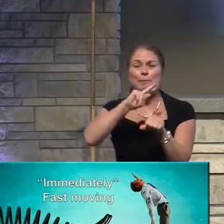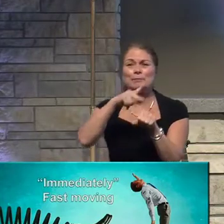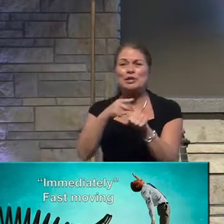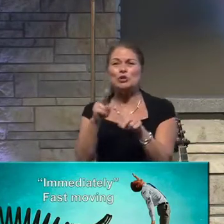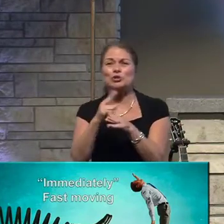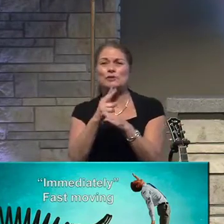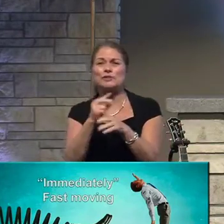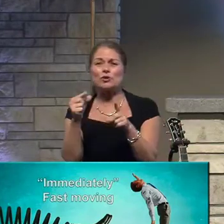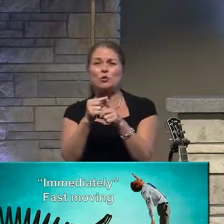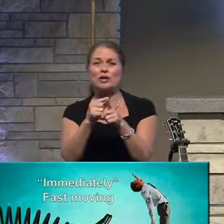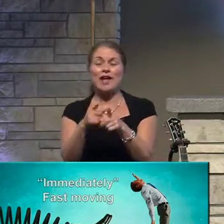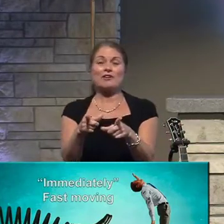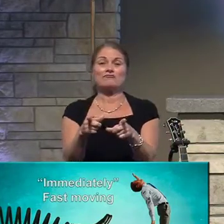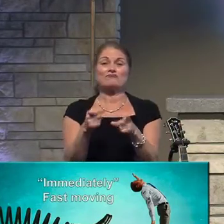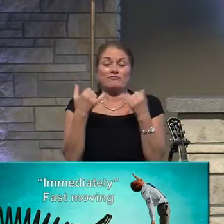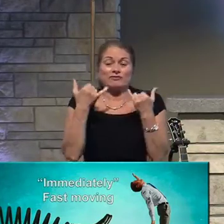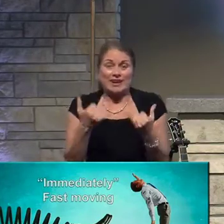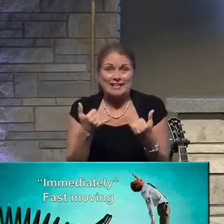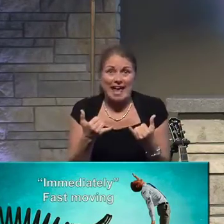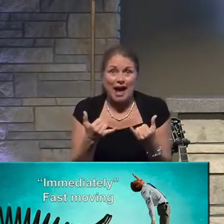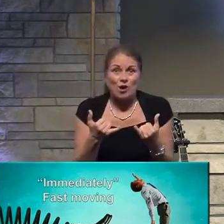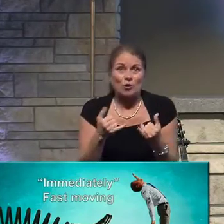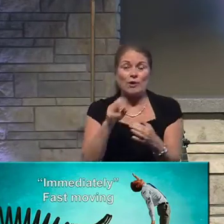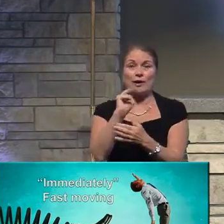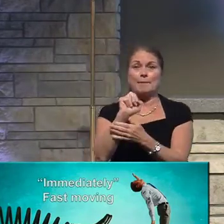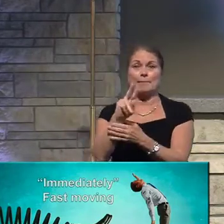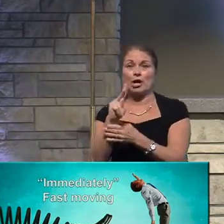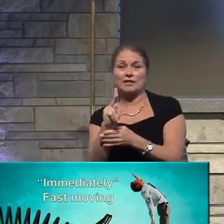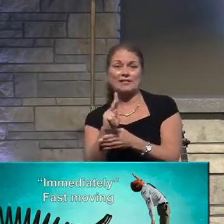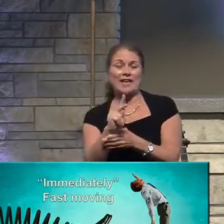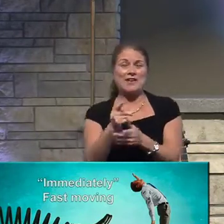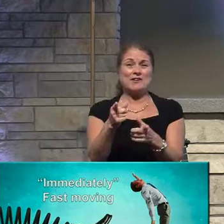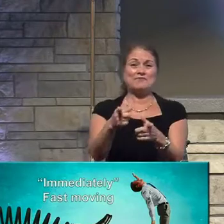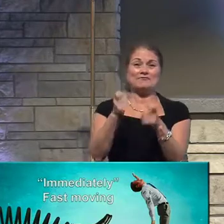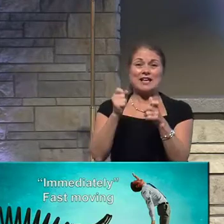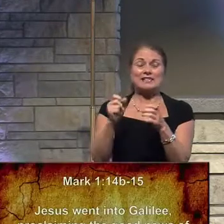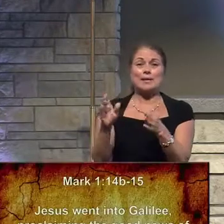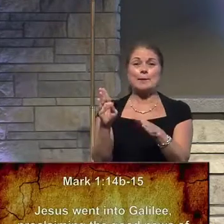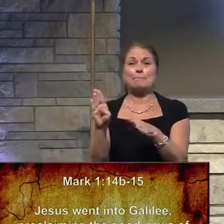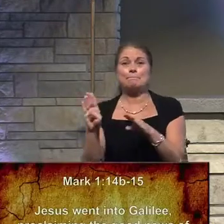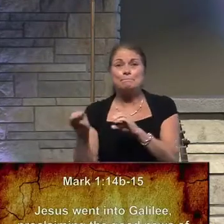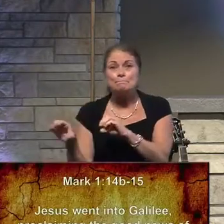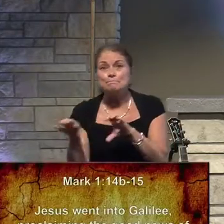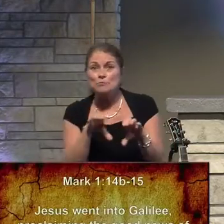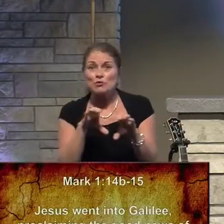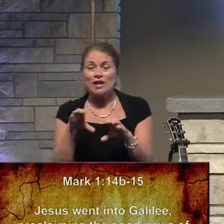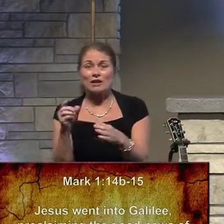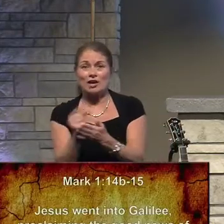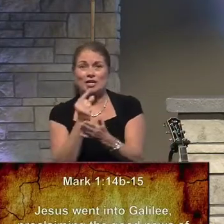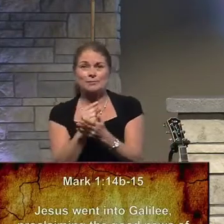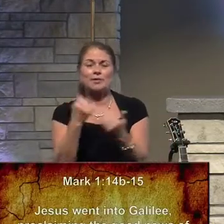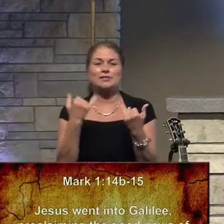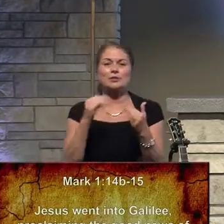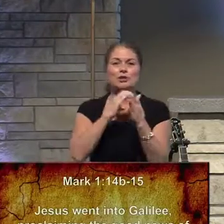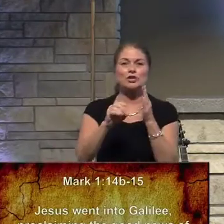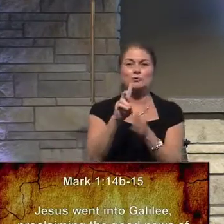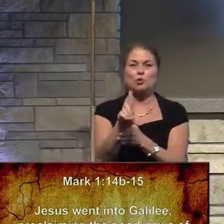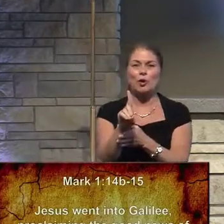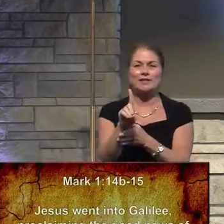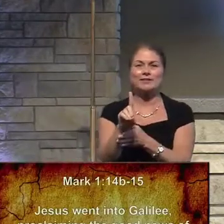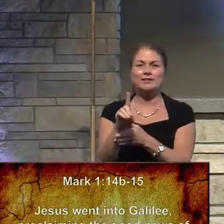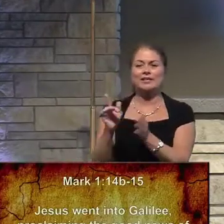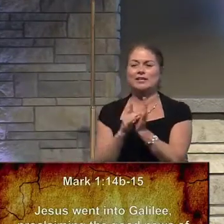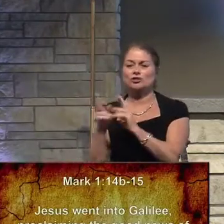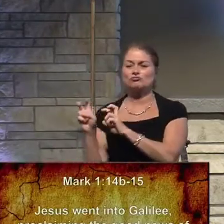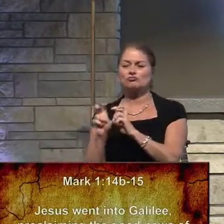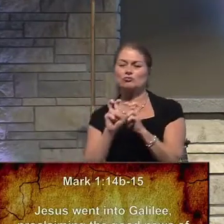gospel according to Mark is a very fast-moving gospel. And so let's delve in once again to chapter 1. Jesus went into